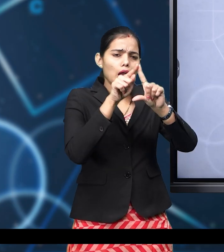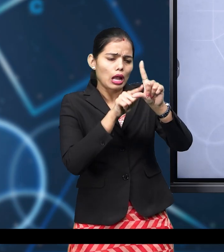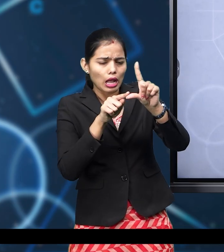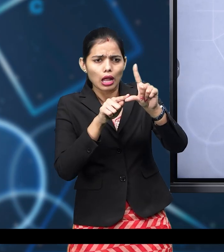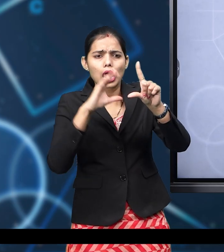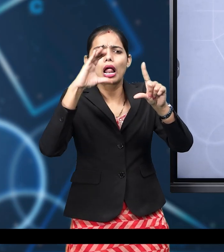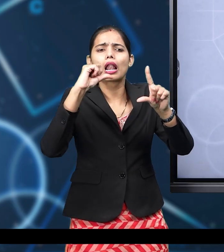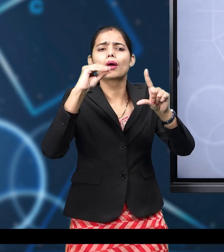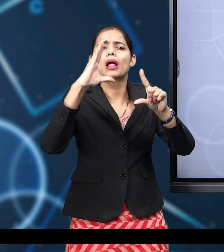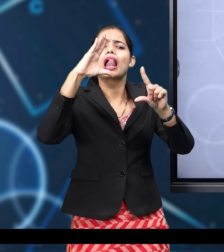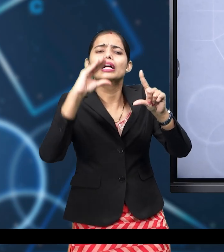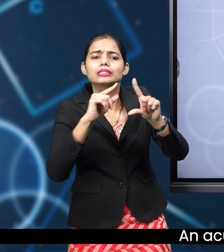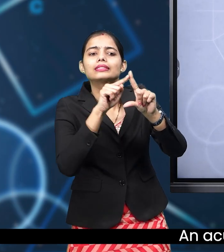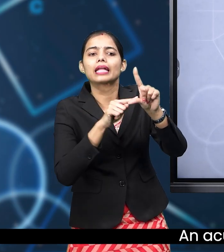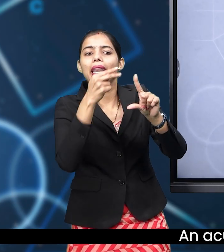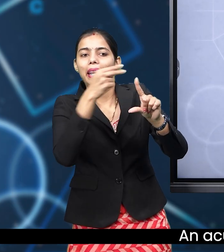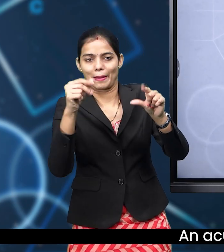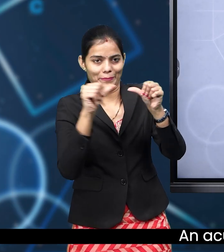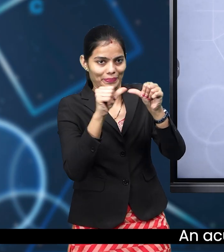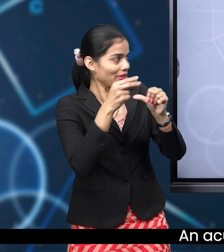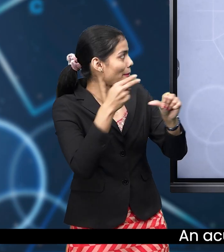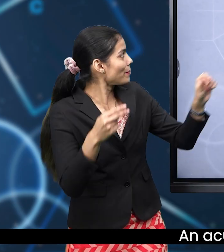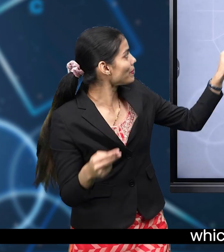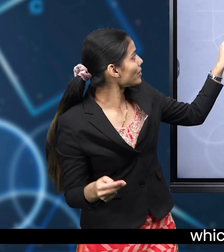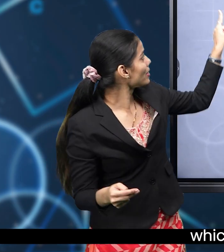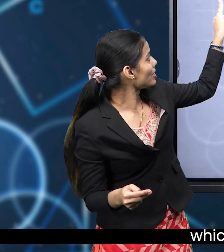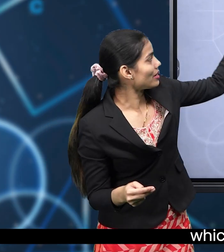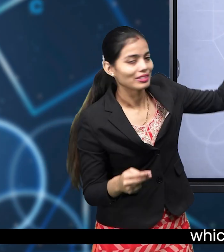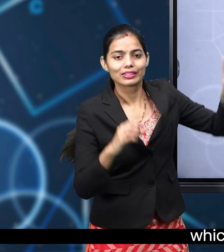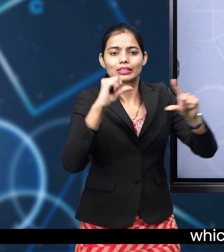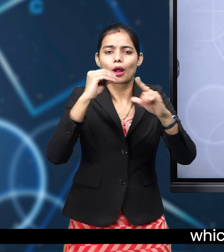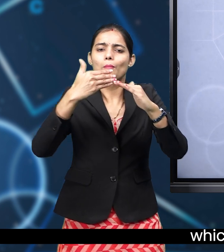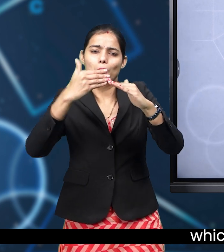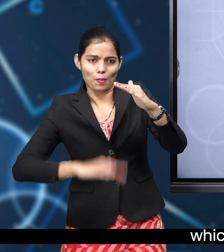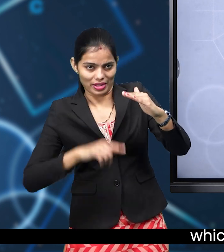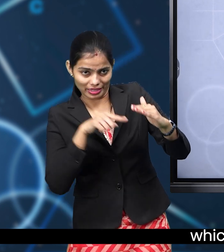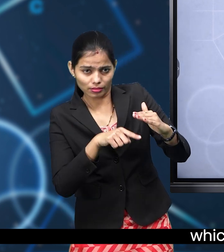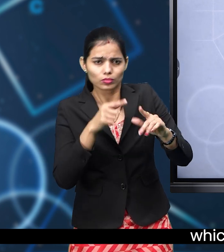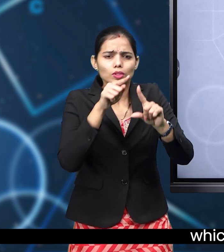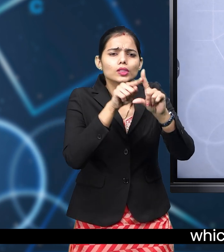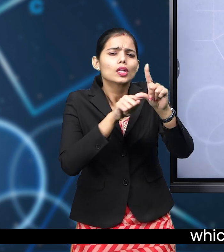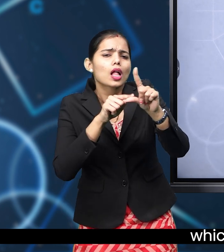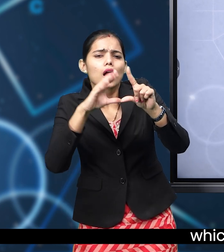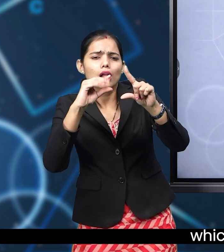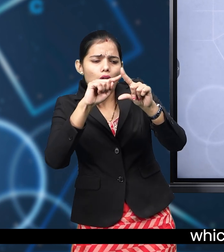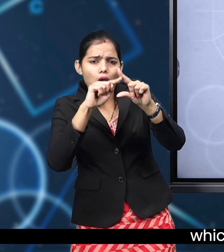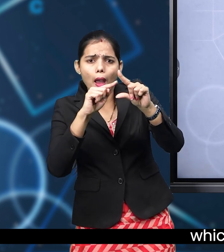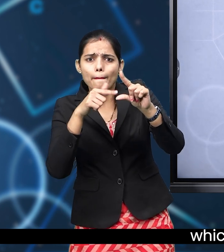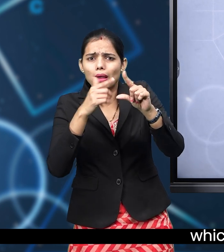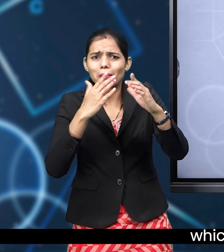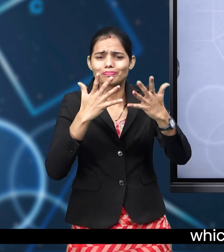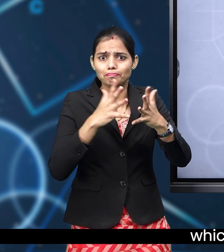Acute angle. An acute angle is an angle which is greater than 0 degree